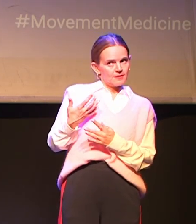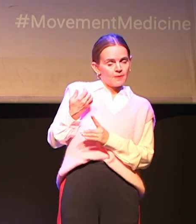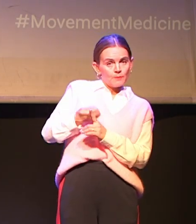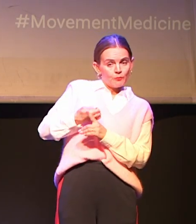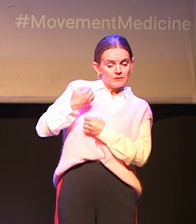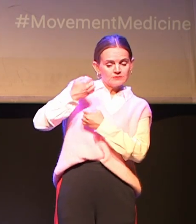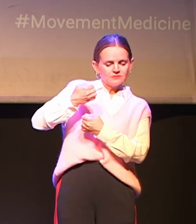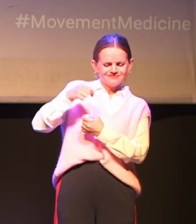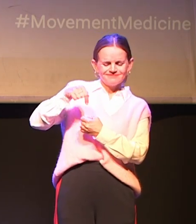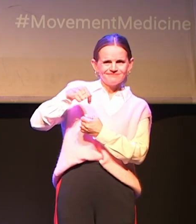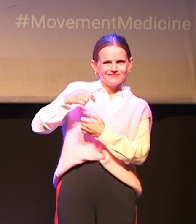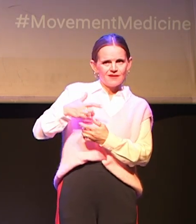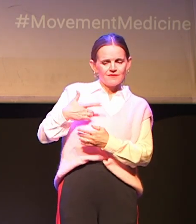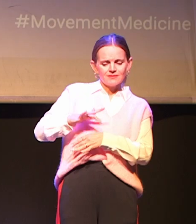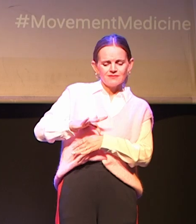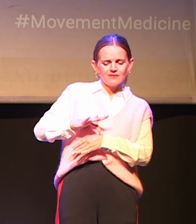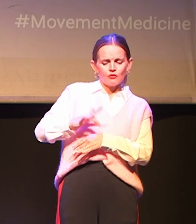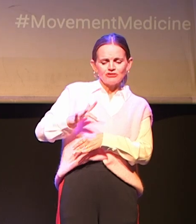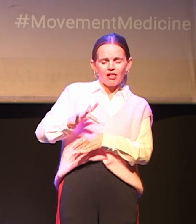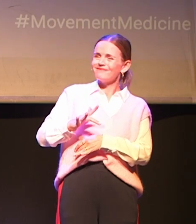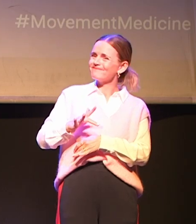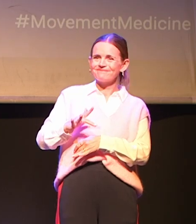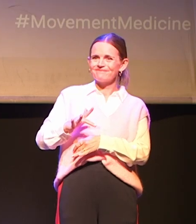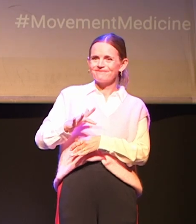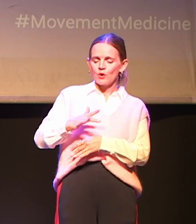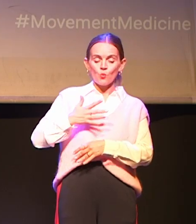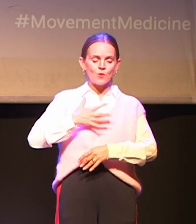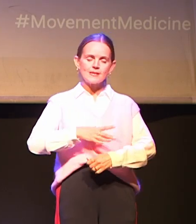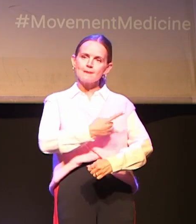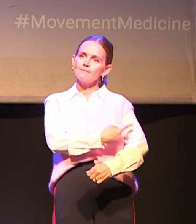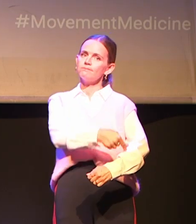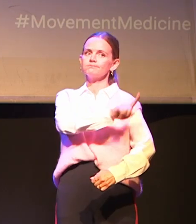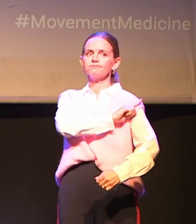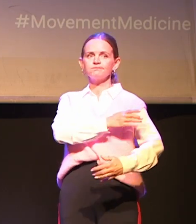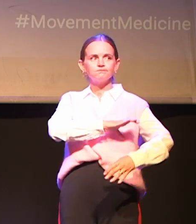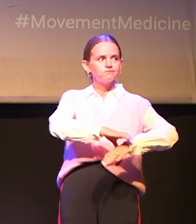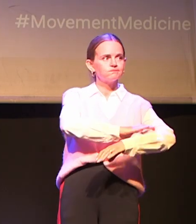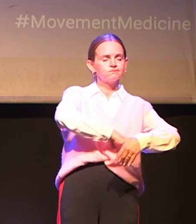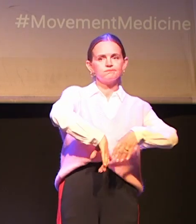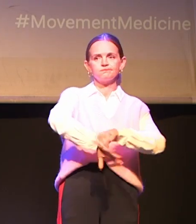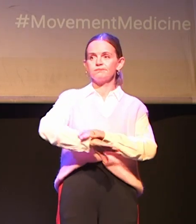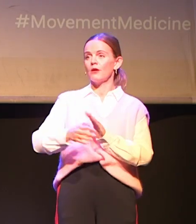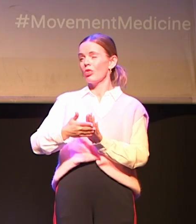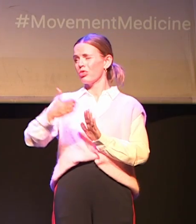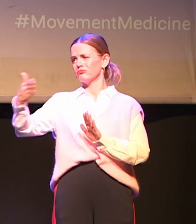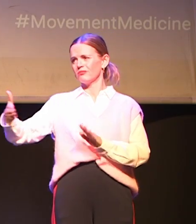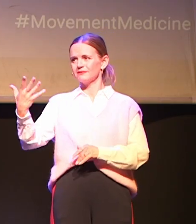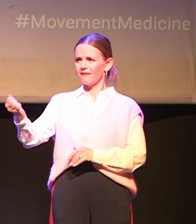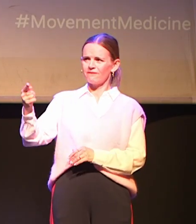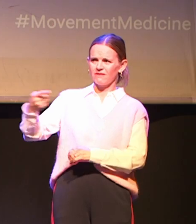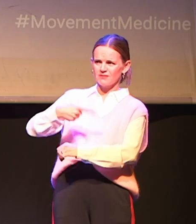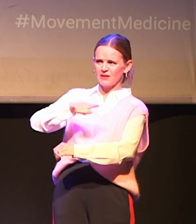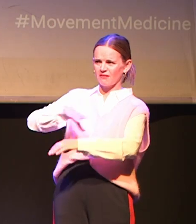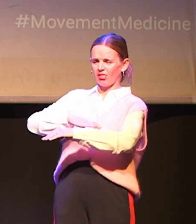to, because we need to build muscle right now. The right ain't got no problem building muscle. As Prentis said, them have ceremony. Them a look